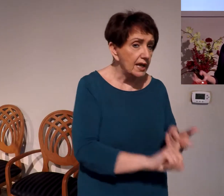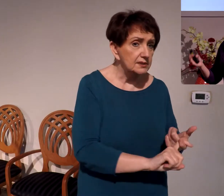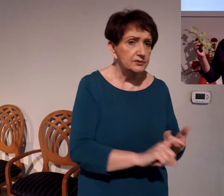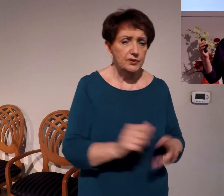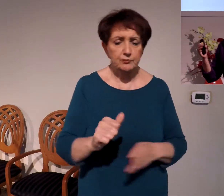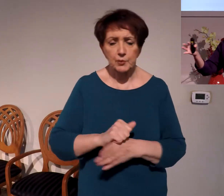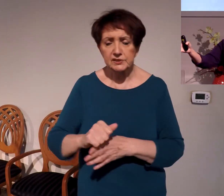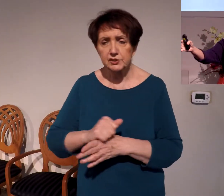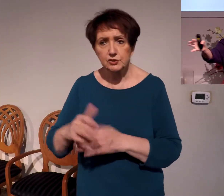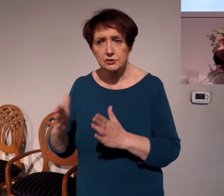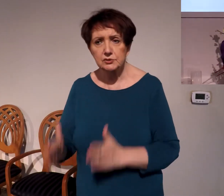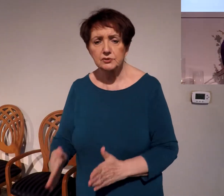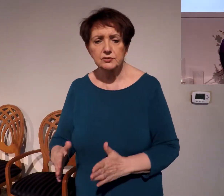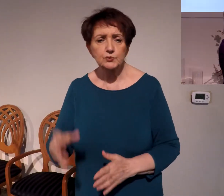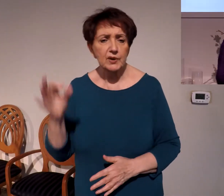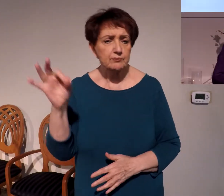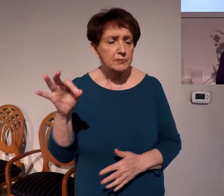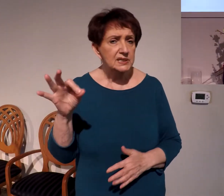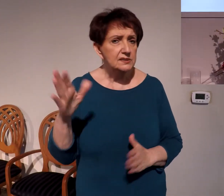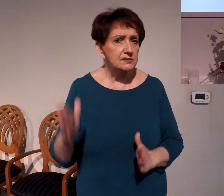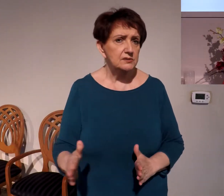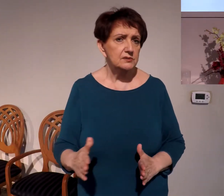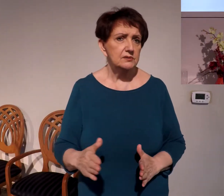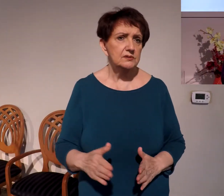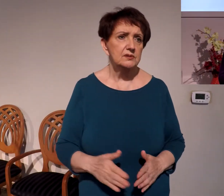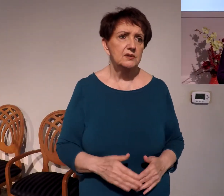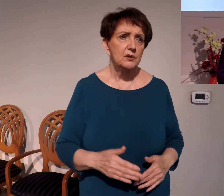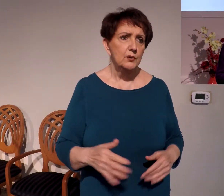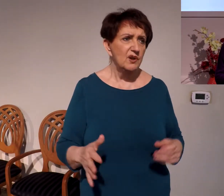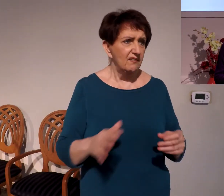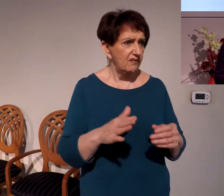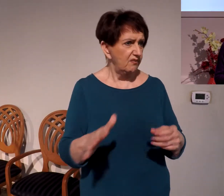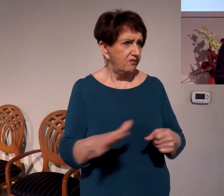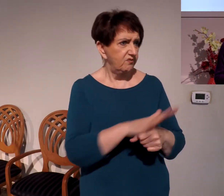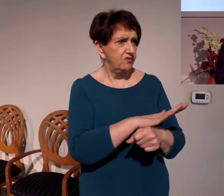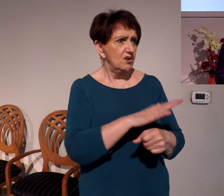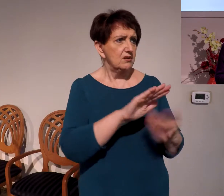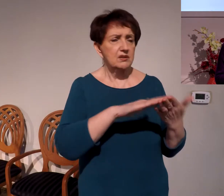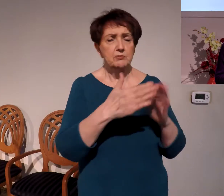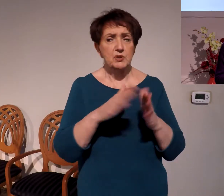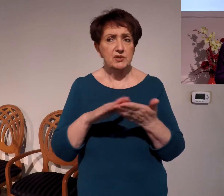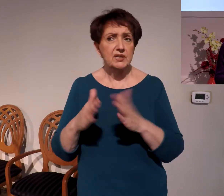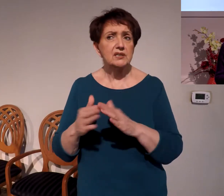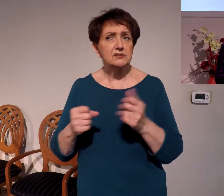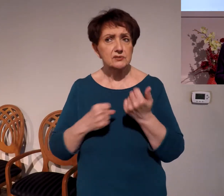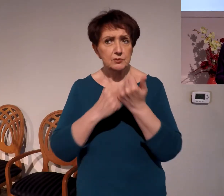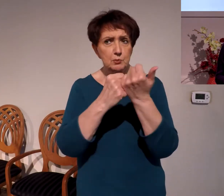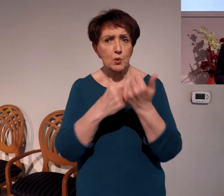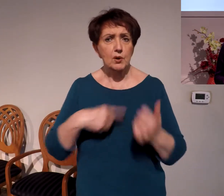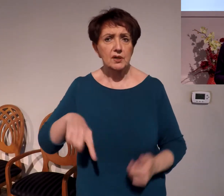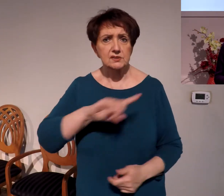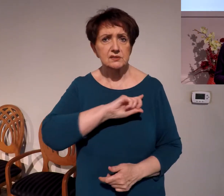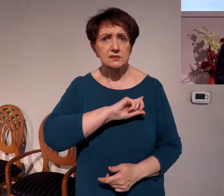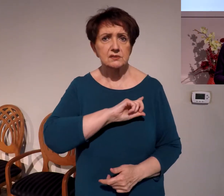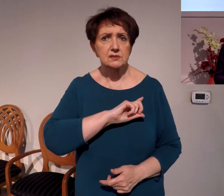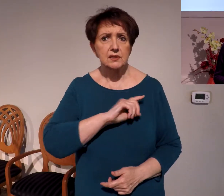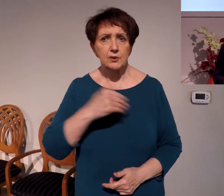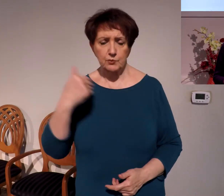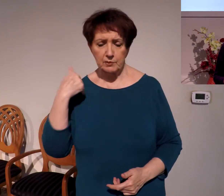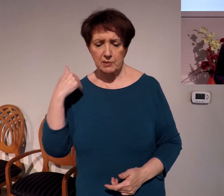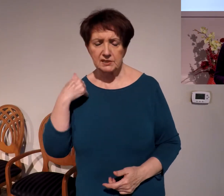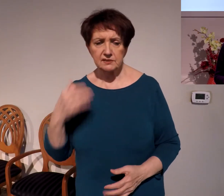we have ministers here, we have a whole community of people here that will support us and that will remind us of